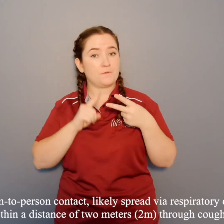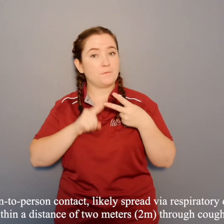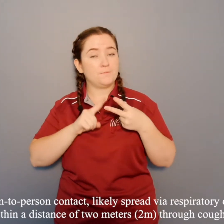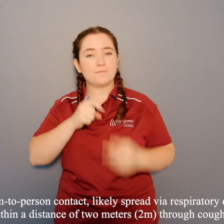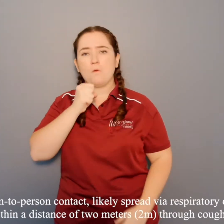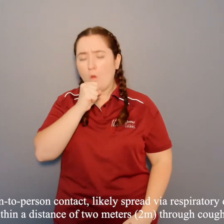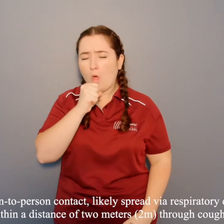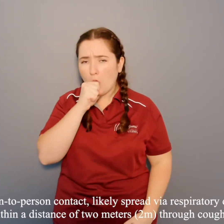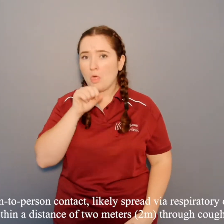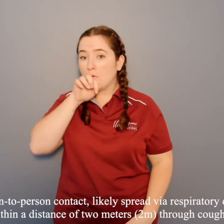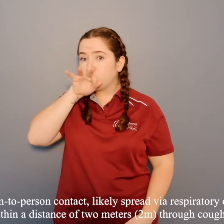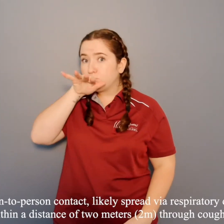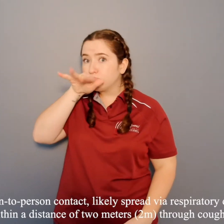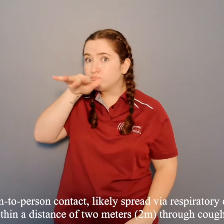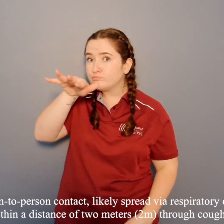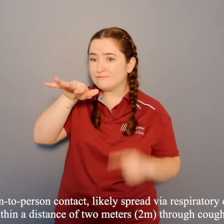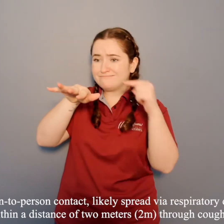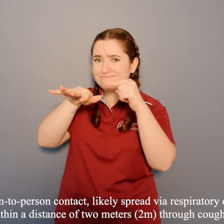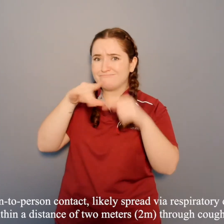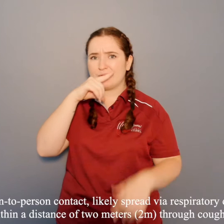through respiratory droplets when you cough.